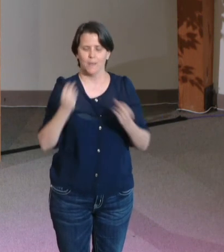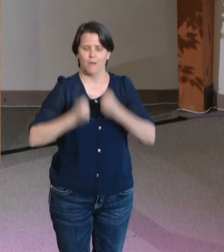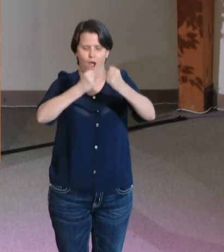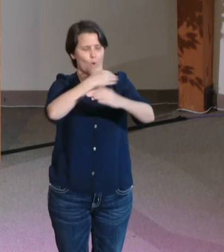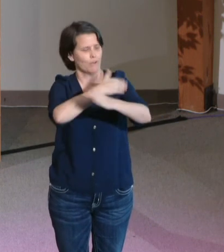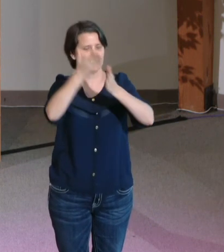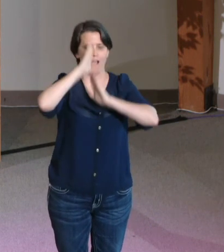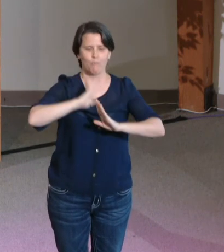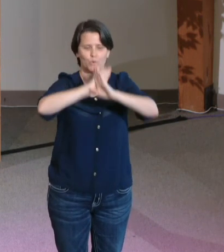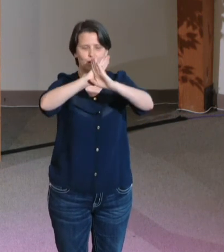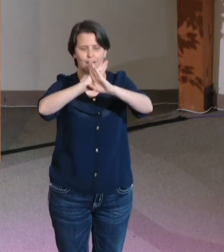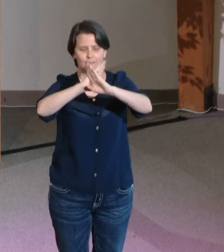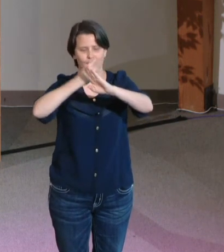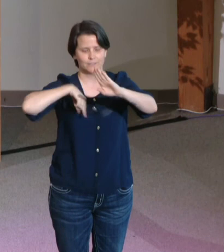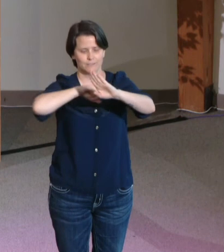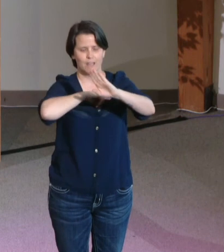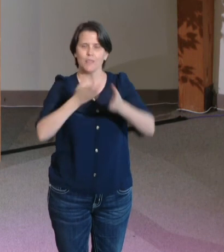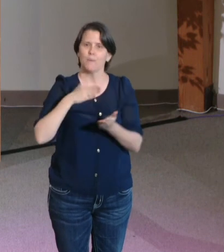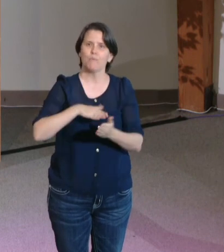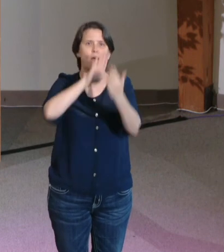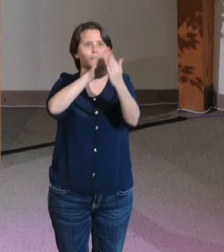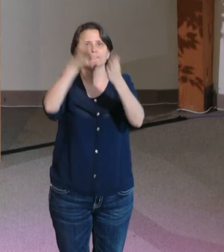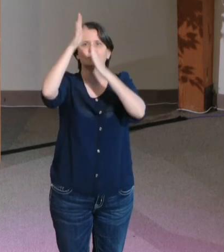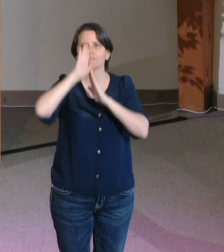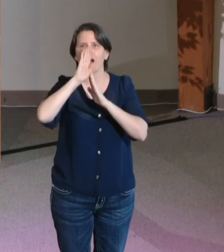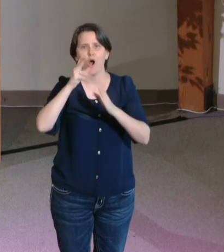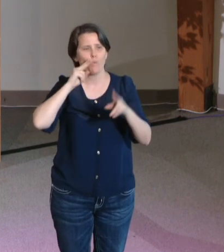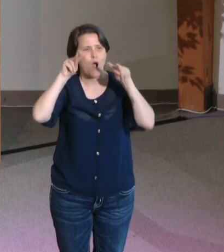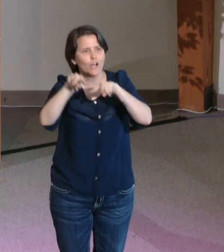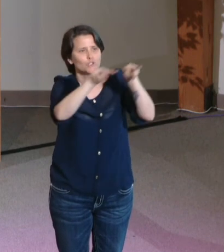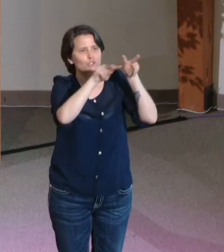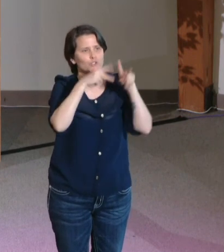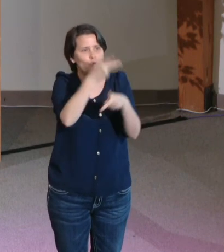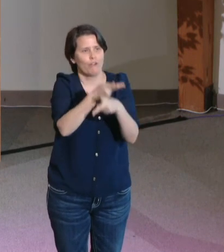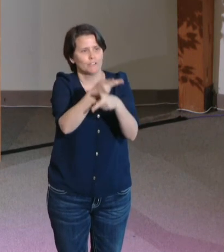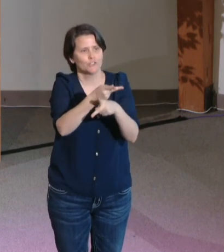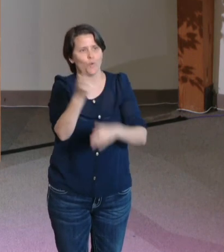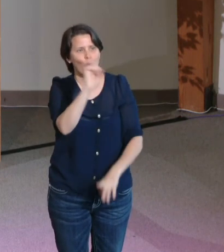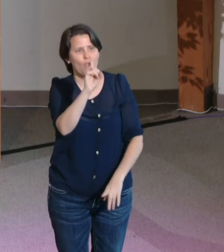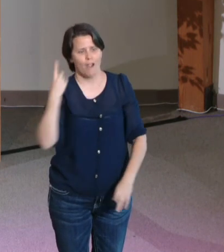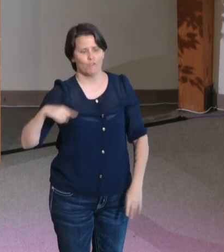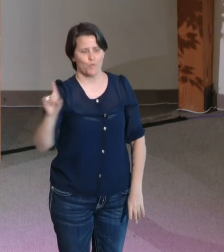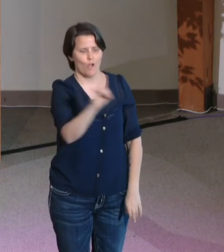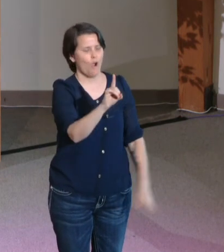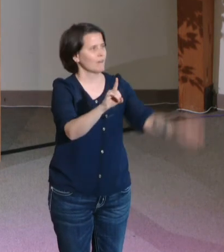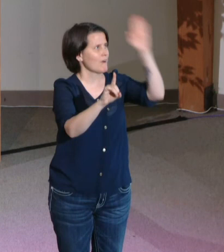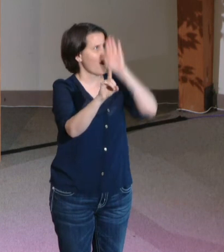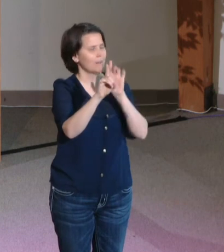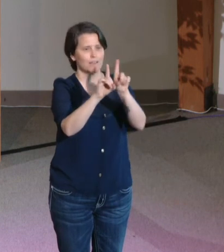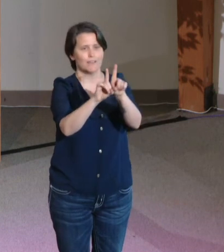God protects us. The presence of God watches over us. Wherever we are, God